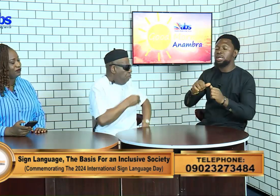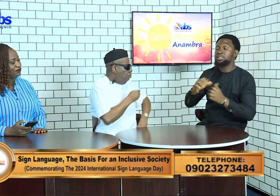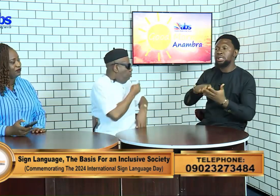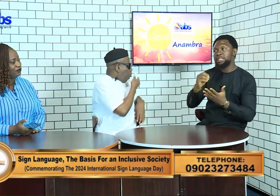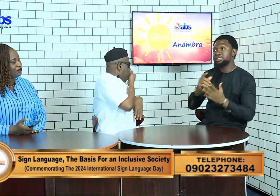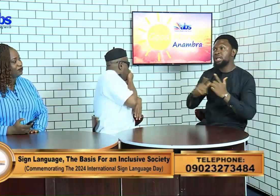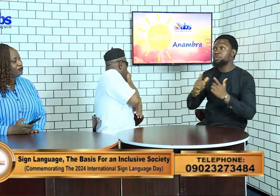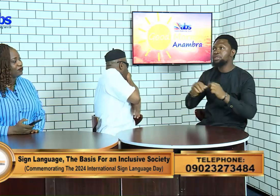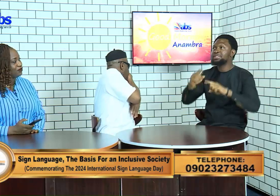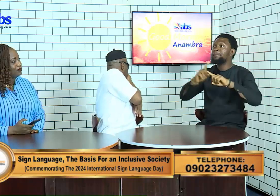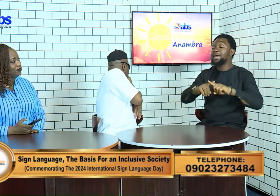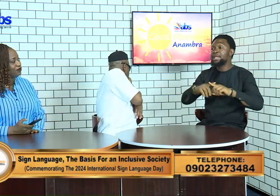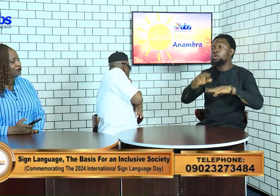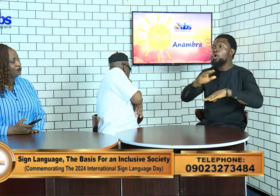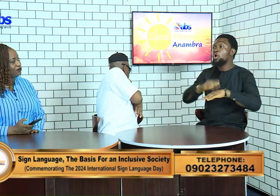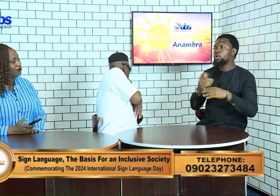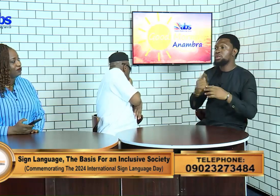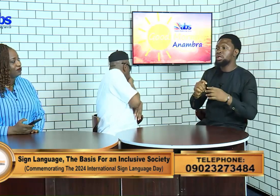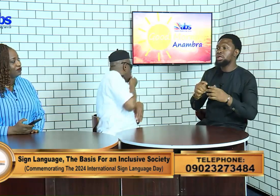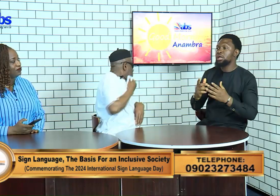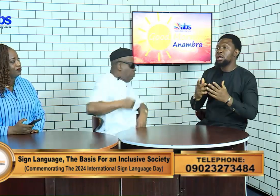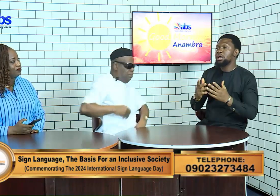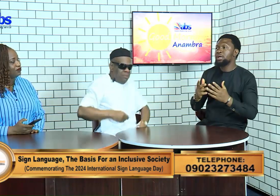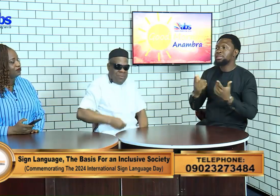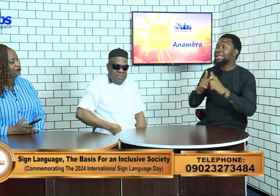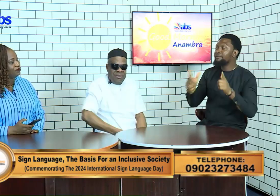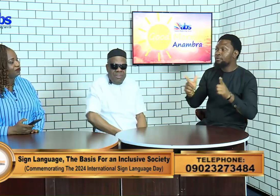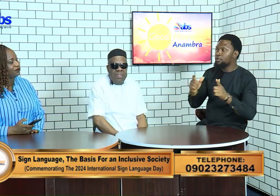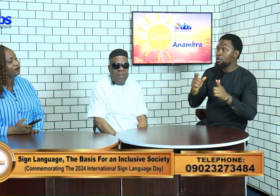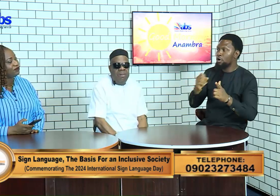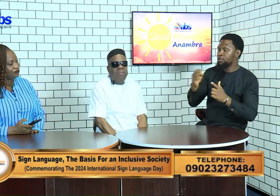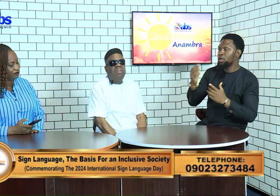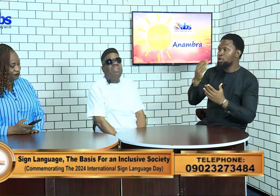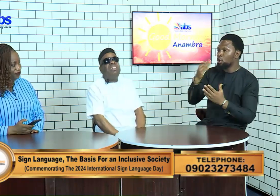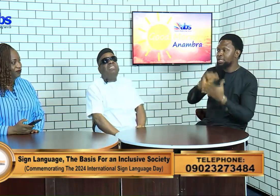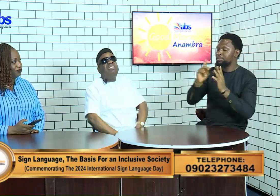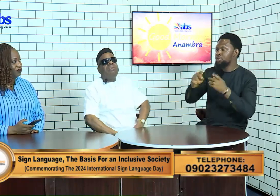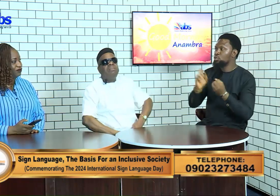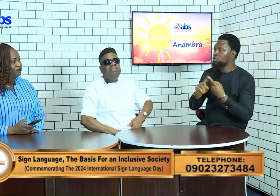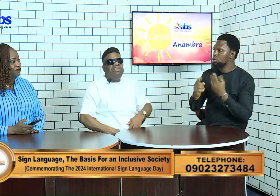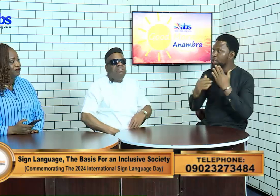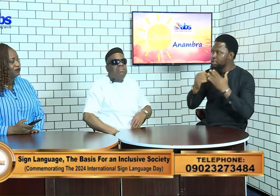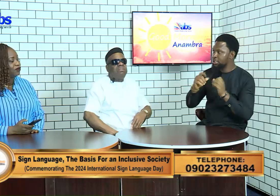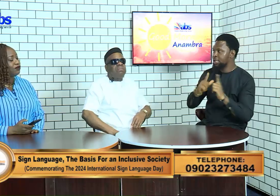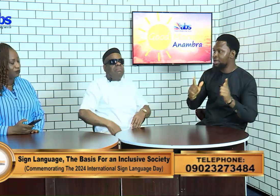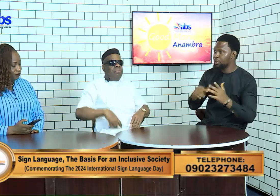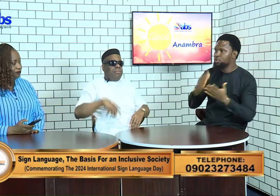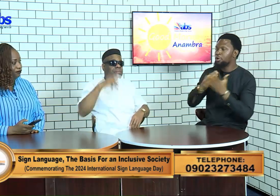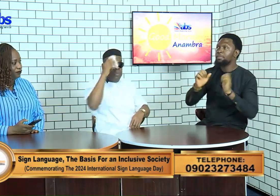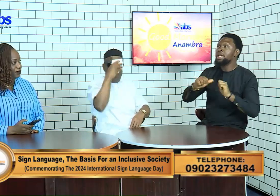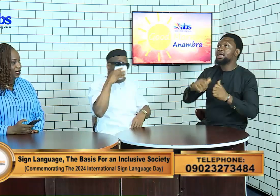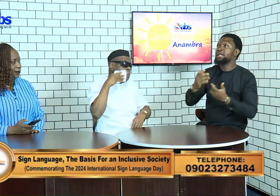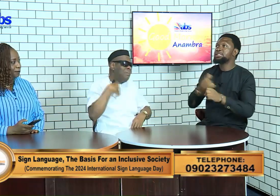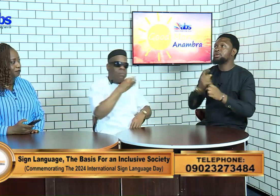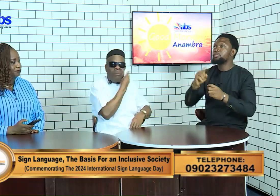someone can learn sign language depending on the level of the knowledge that the person wants to learn the sign language.